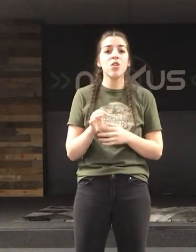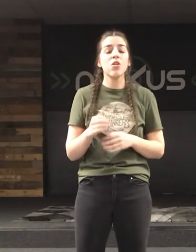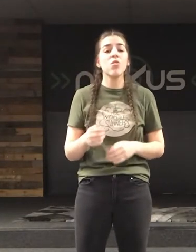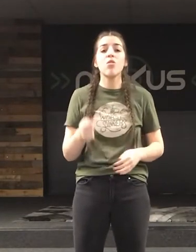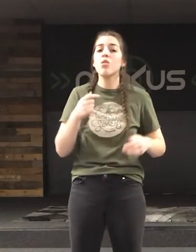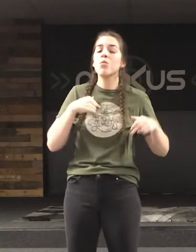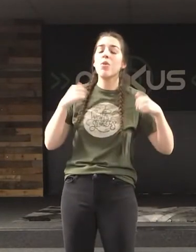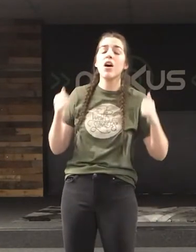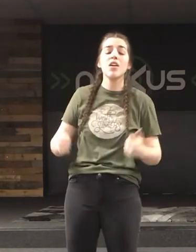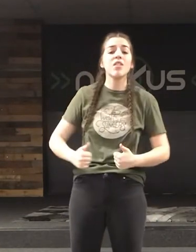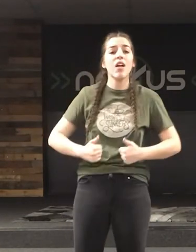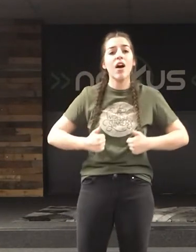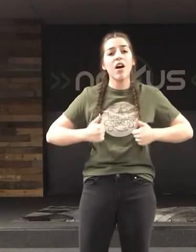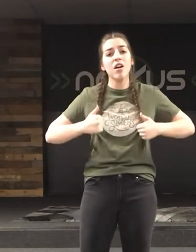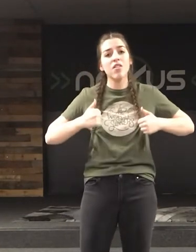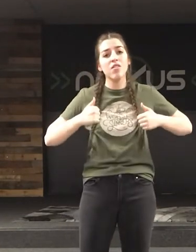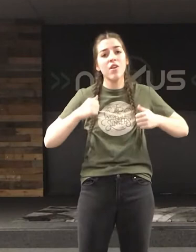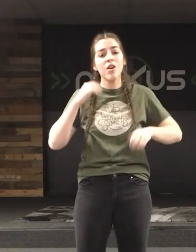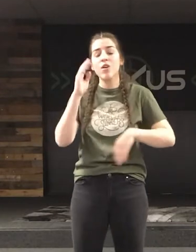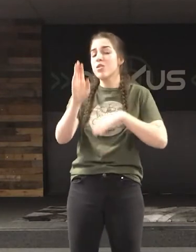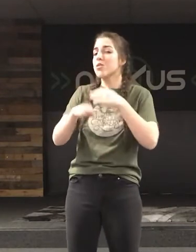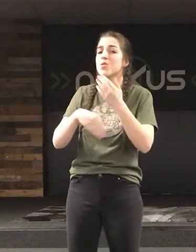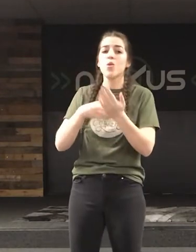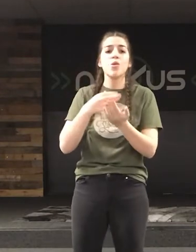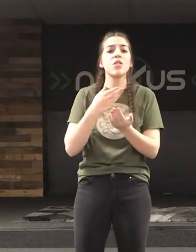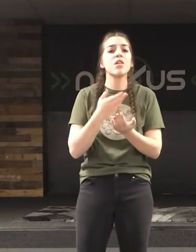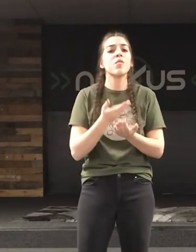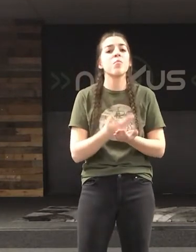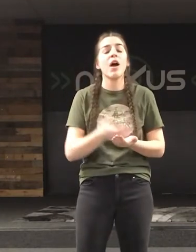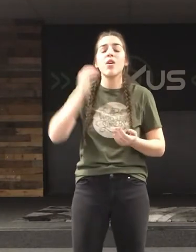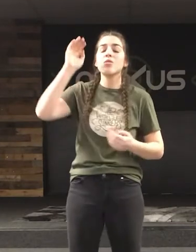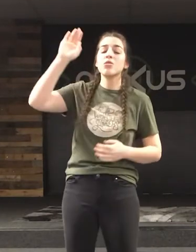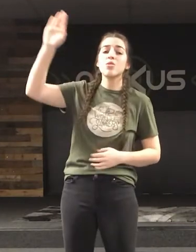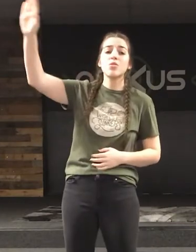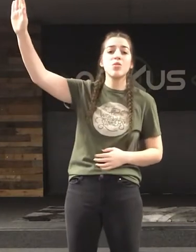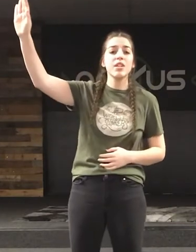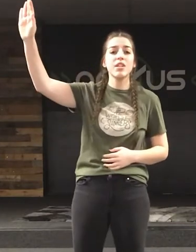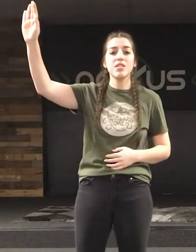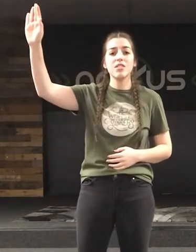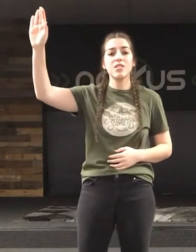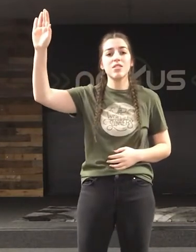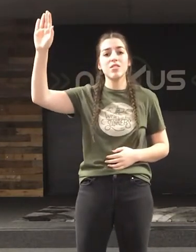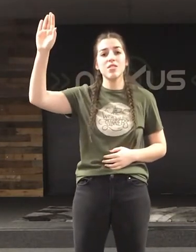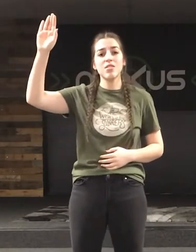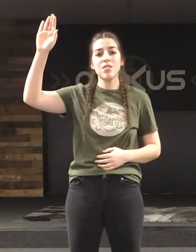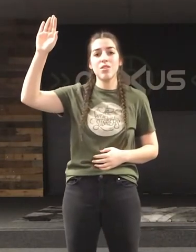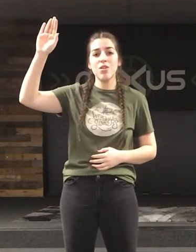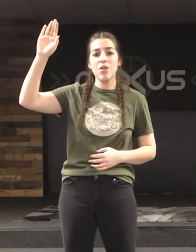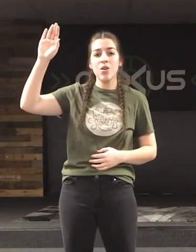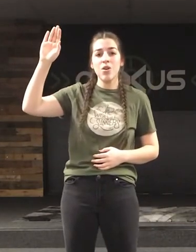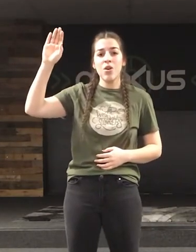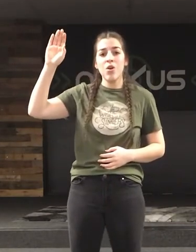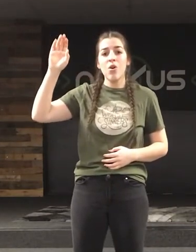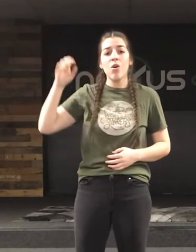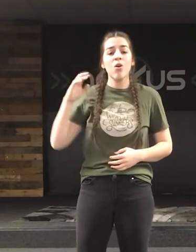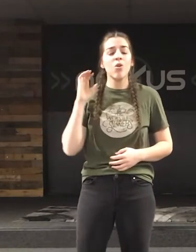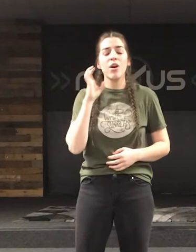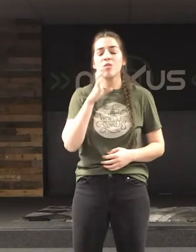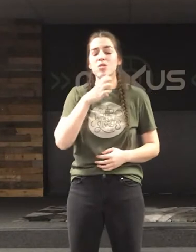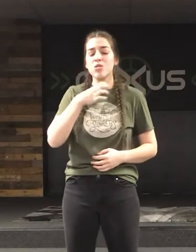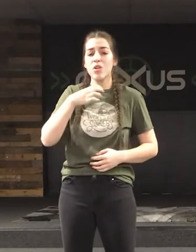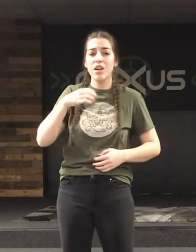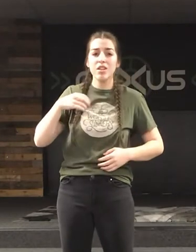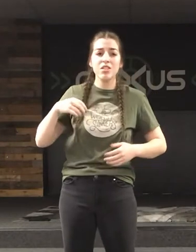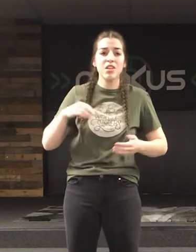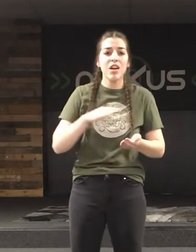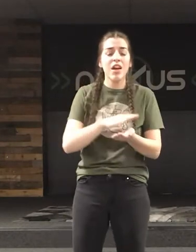Jesus, for my life is wholly bound to His. Oh,